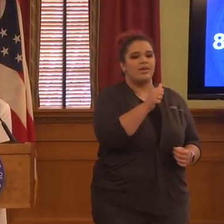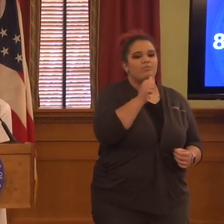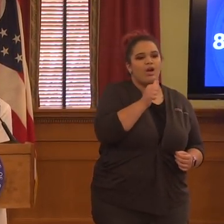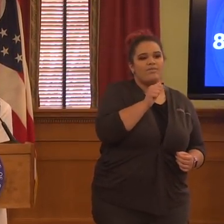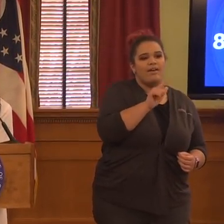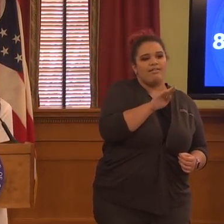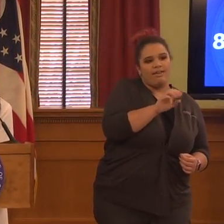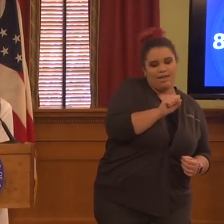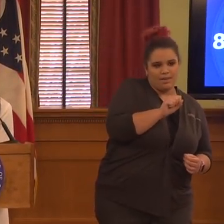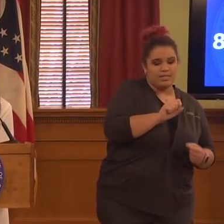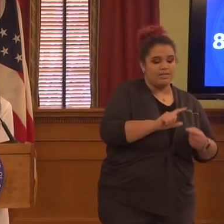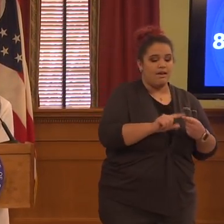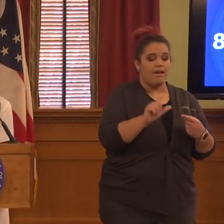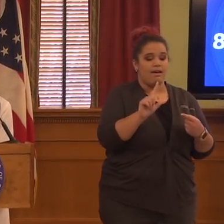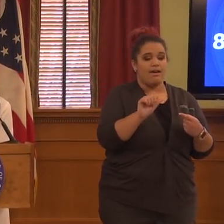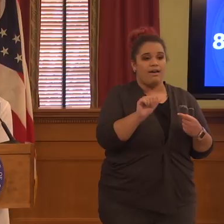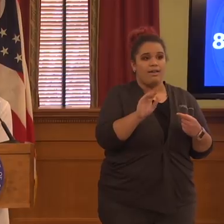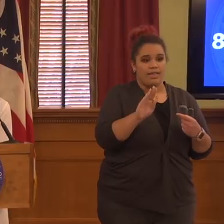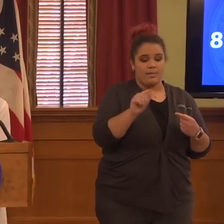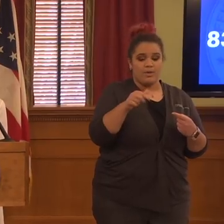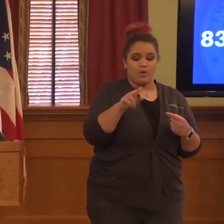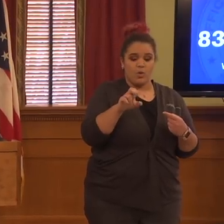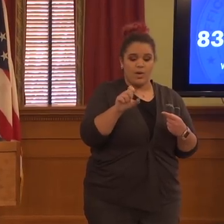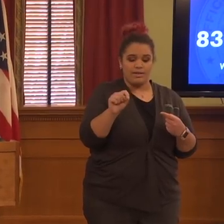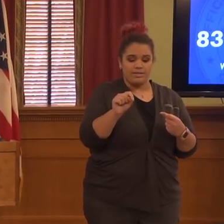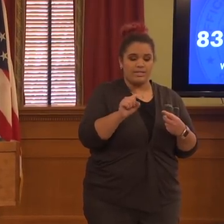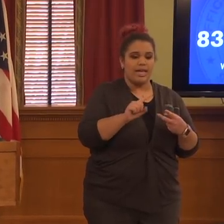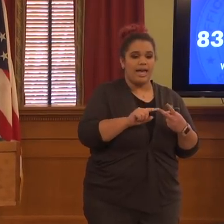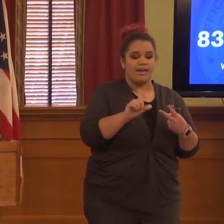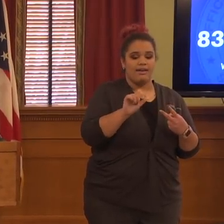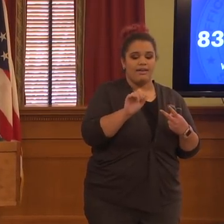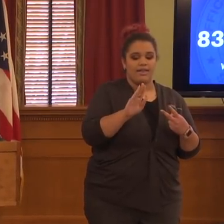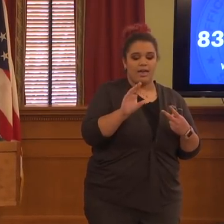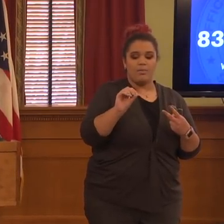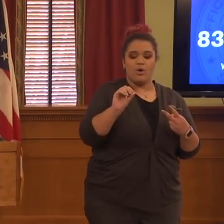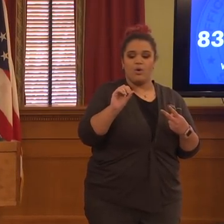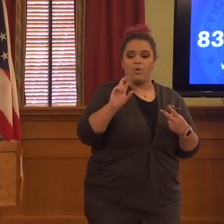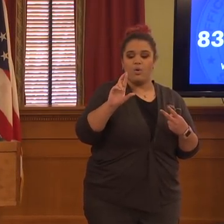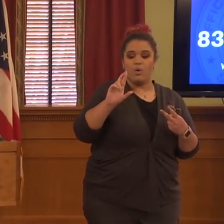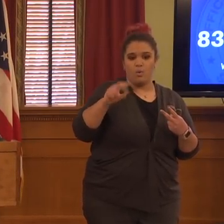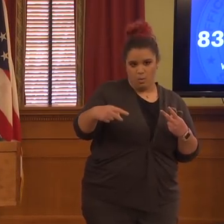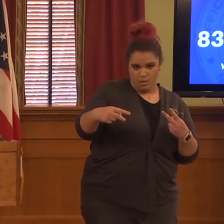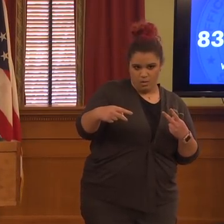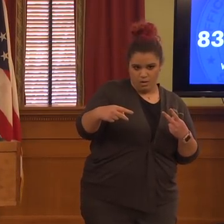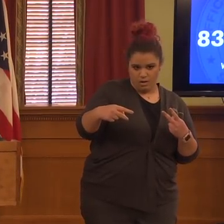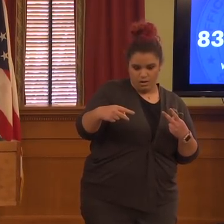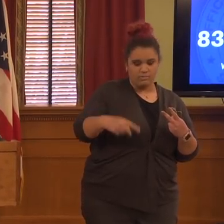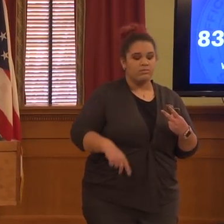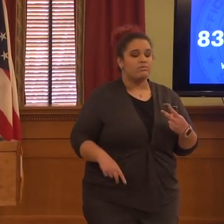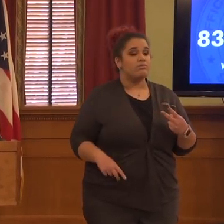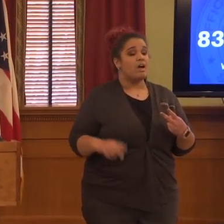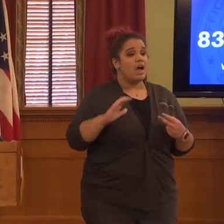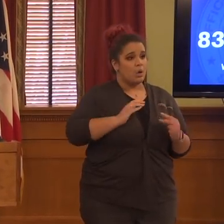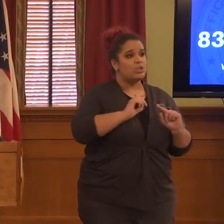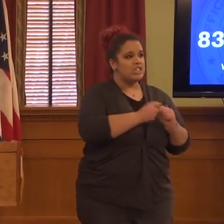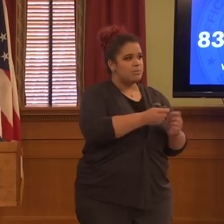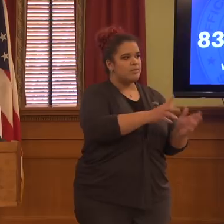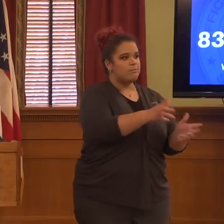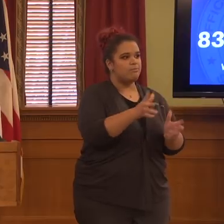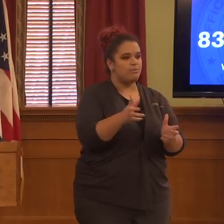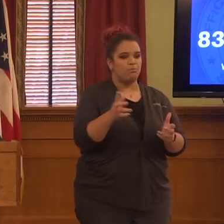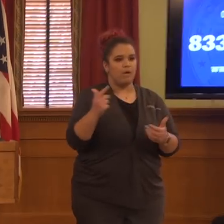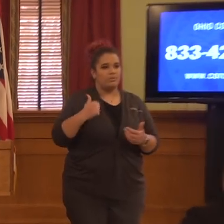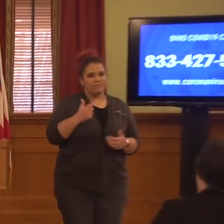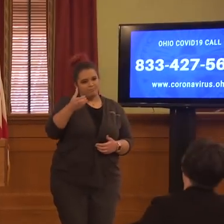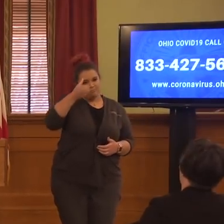LabCorp and Quest. Our team, our labs have been talking to folks there, but we really I don't have answers